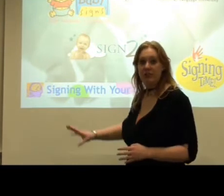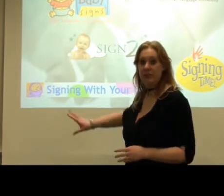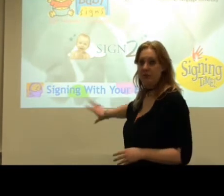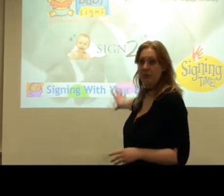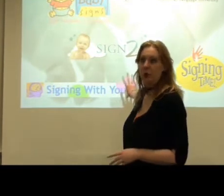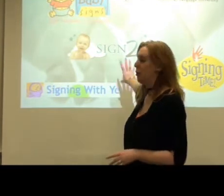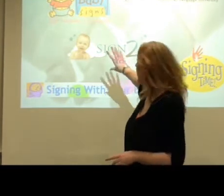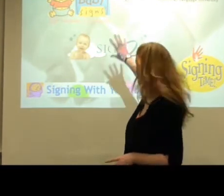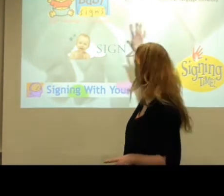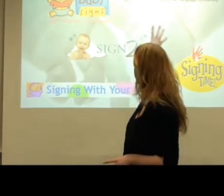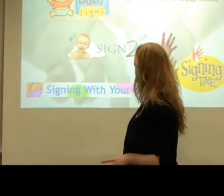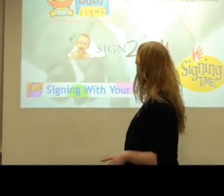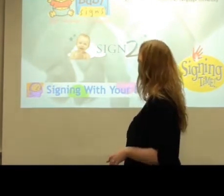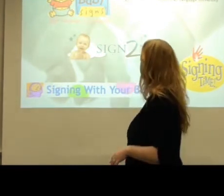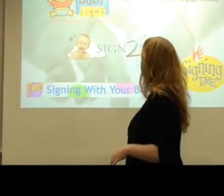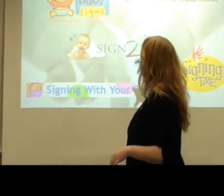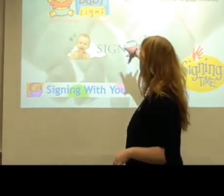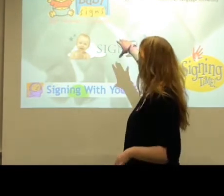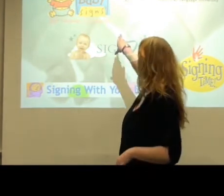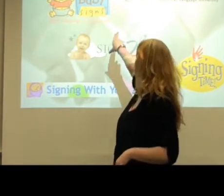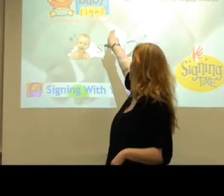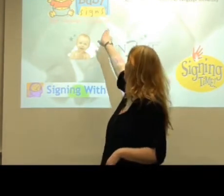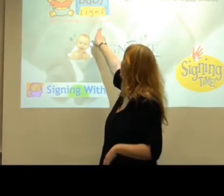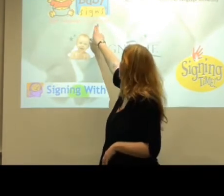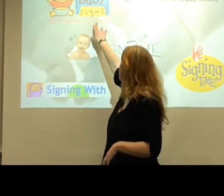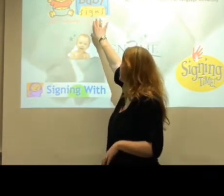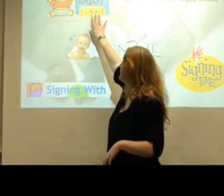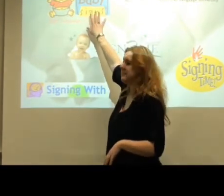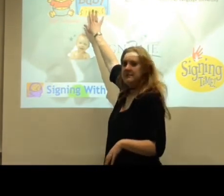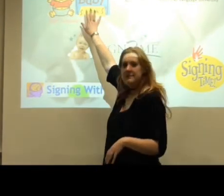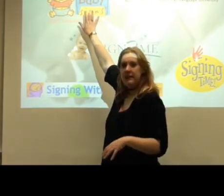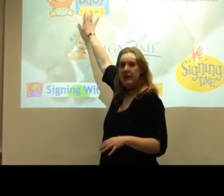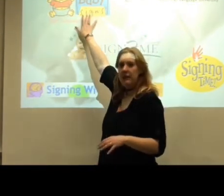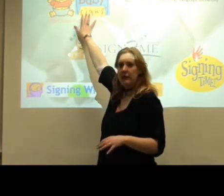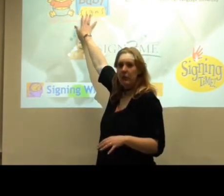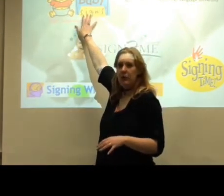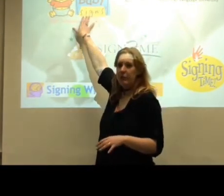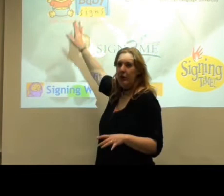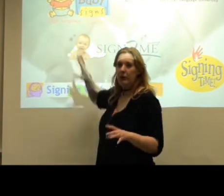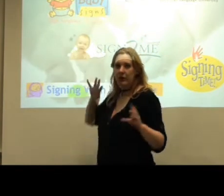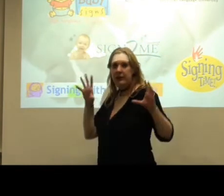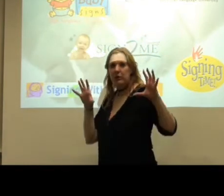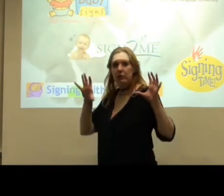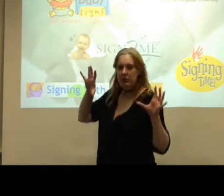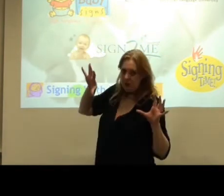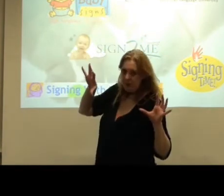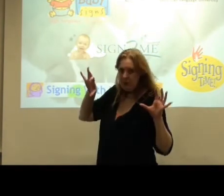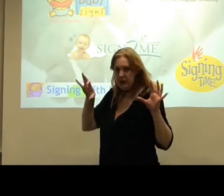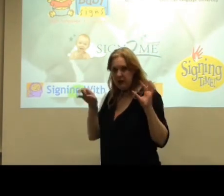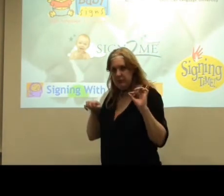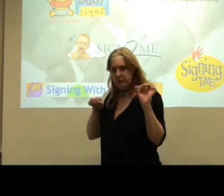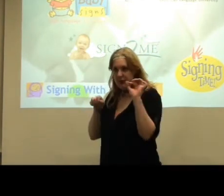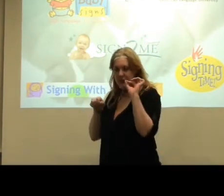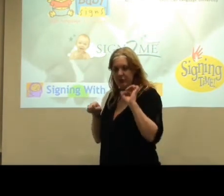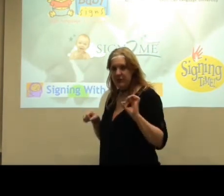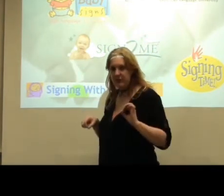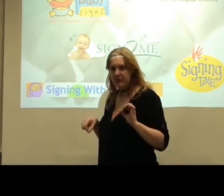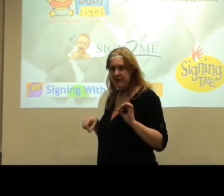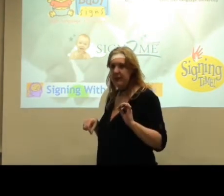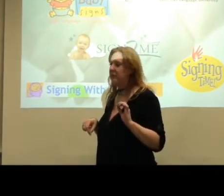just Google any of these. Baby Signs is the one with all the really cute little illustrations that I